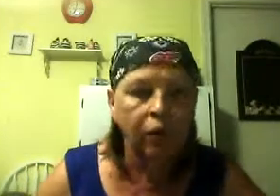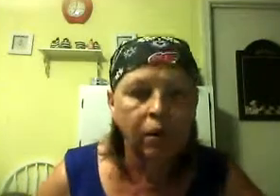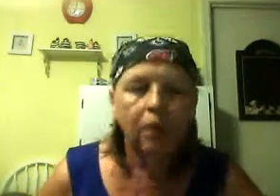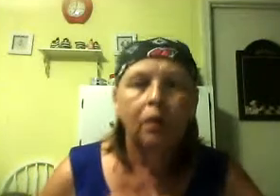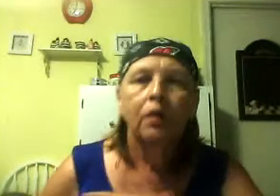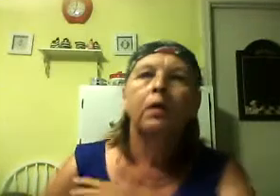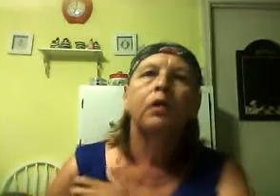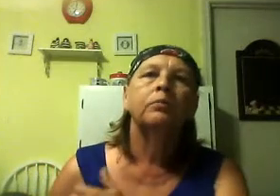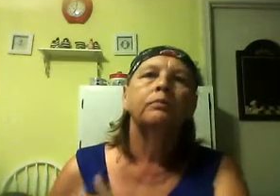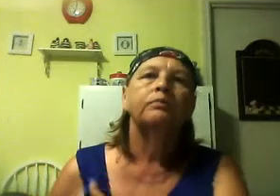fully. And